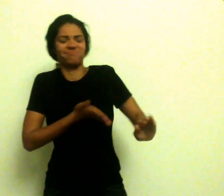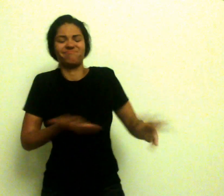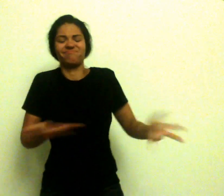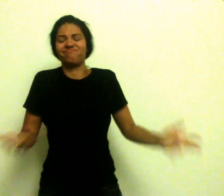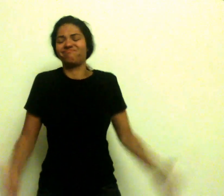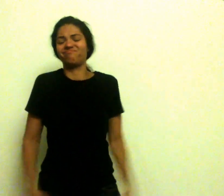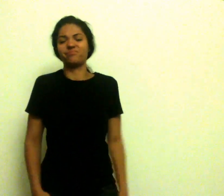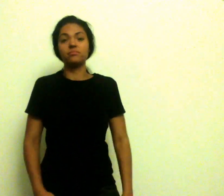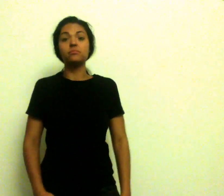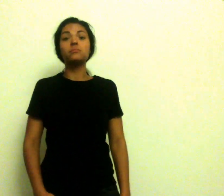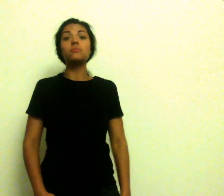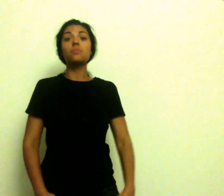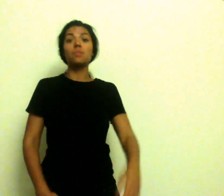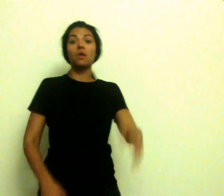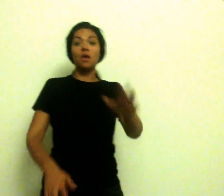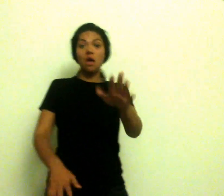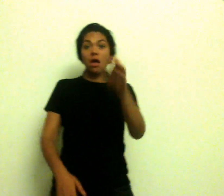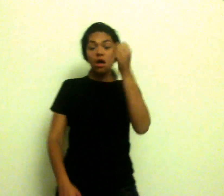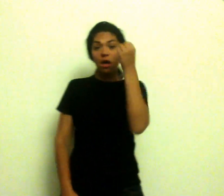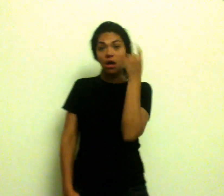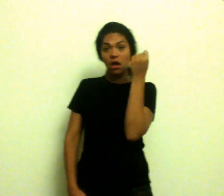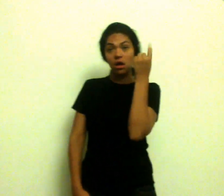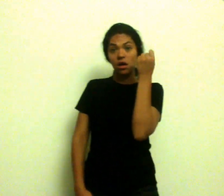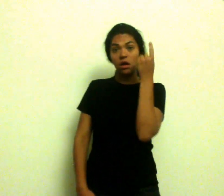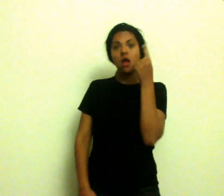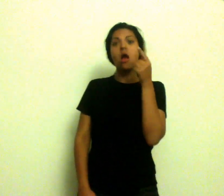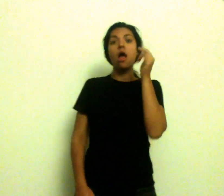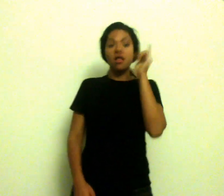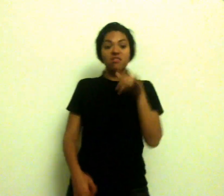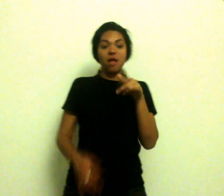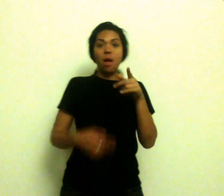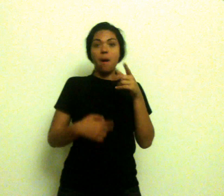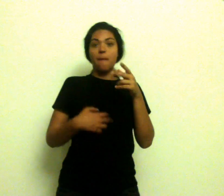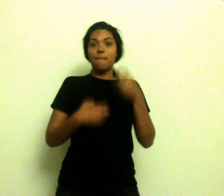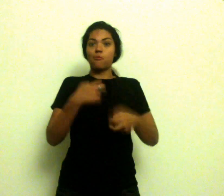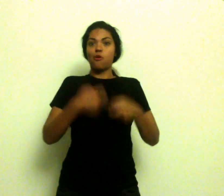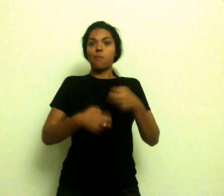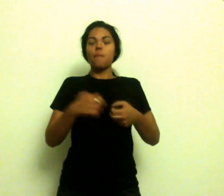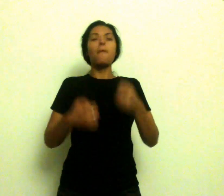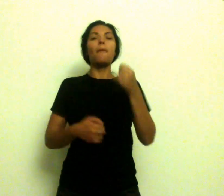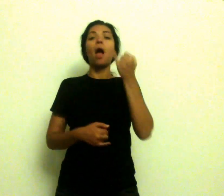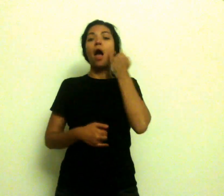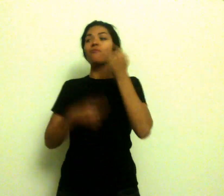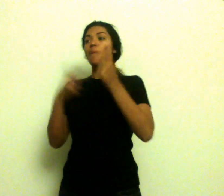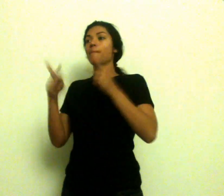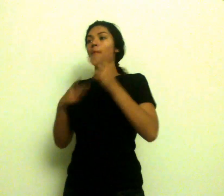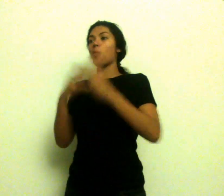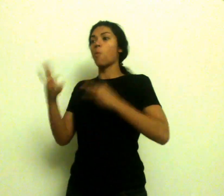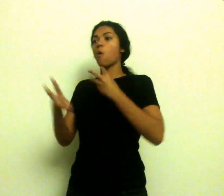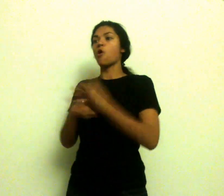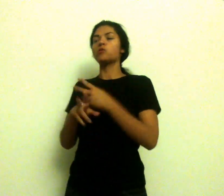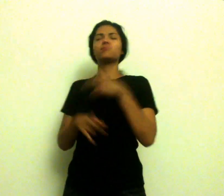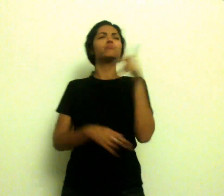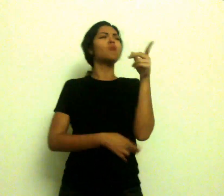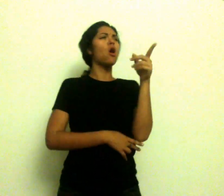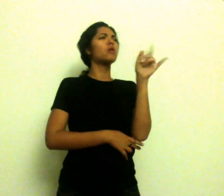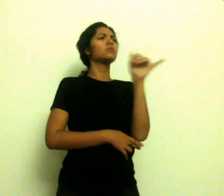being drawn in as parallels, as pornography and as art, at least there are some fundamental lines of difference, aren't